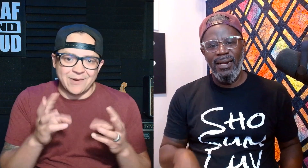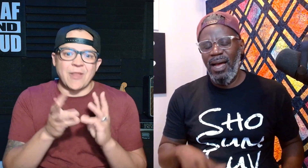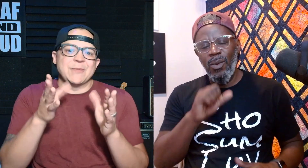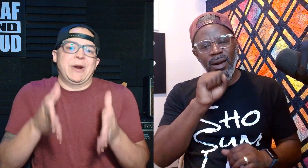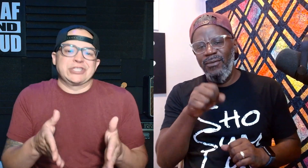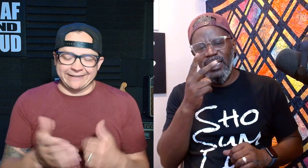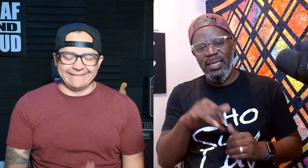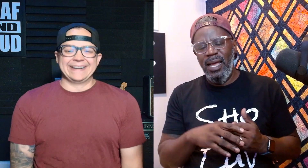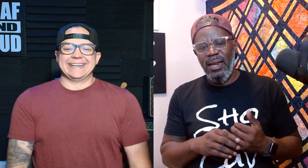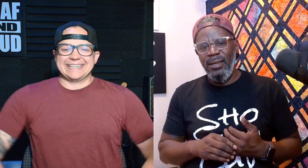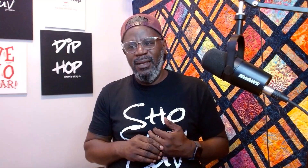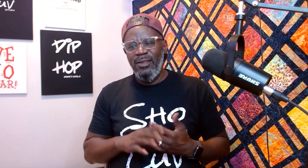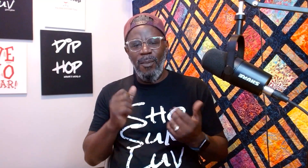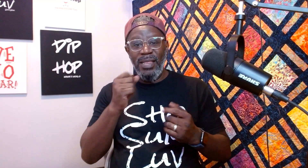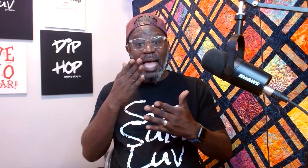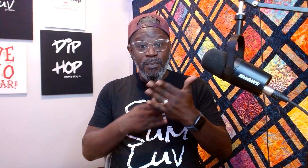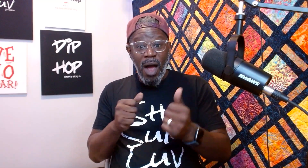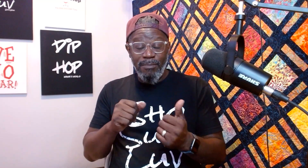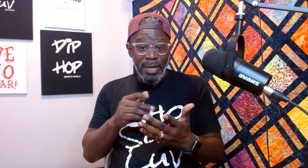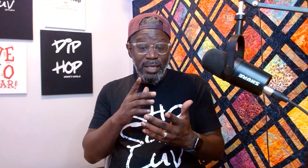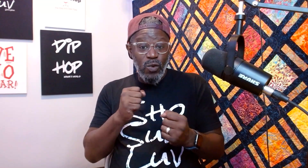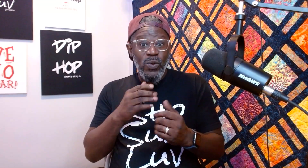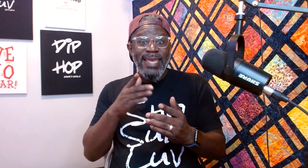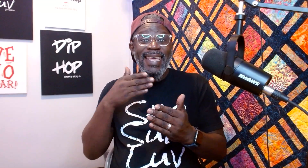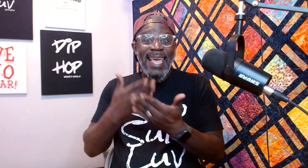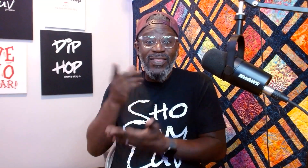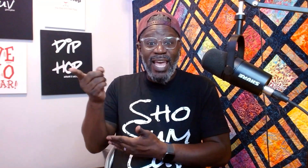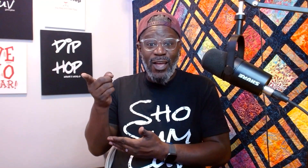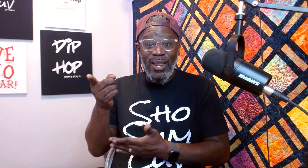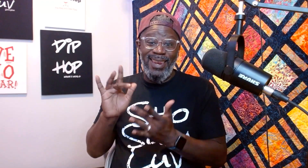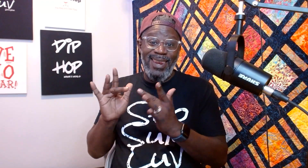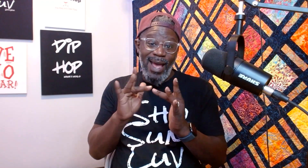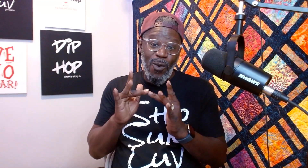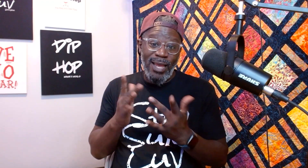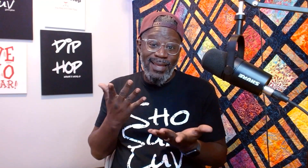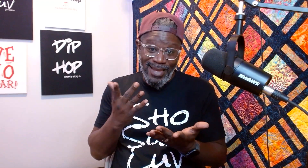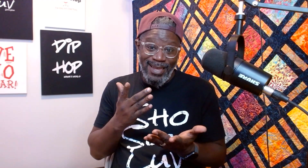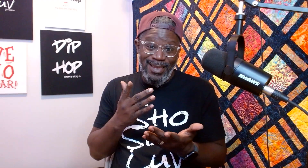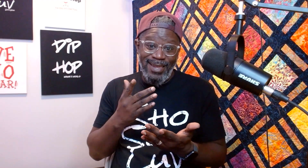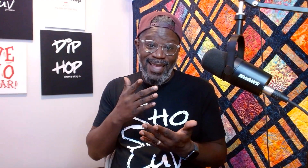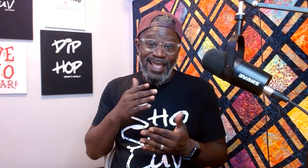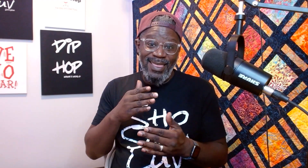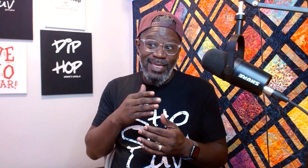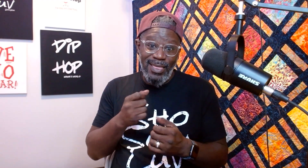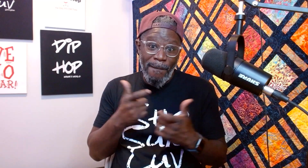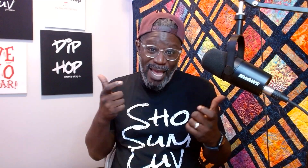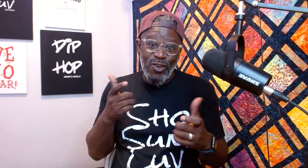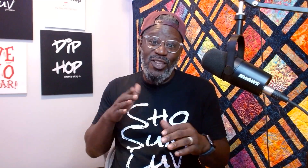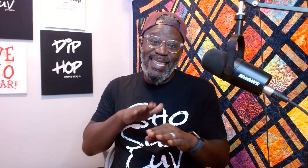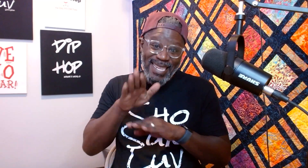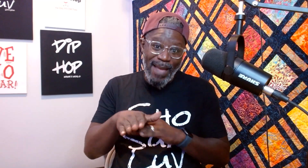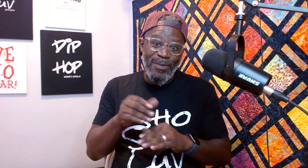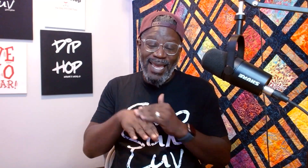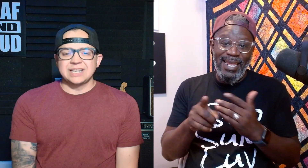weatherwomen, weatherperson. So, but that's part, but to get there, networking is the